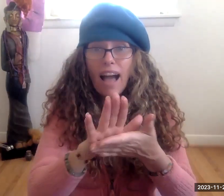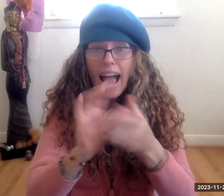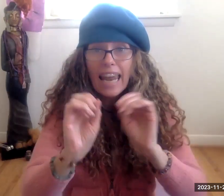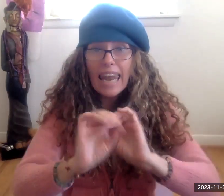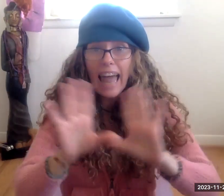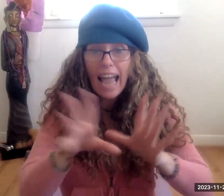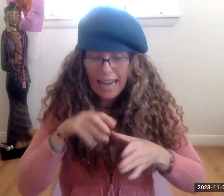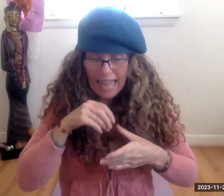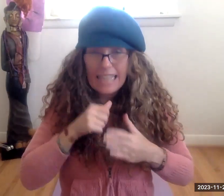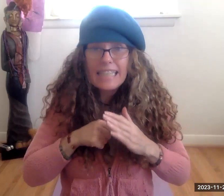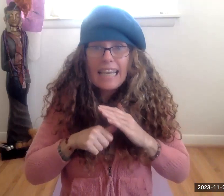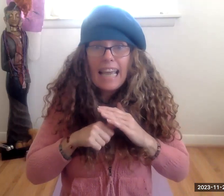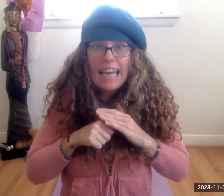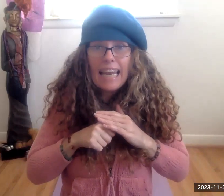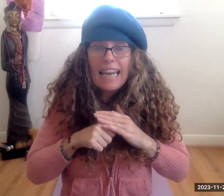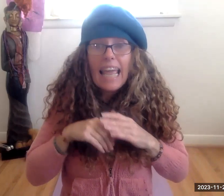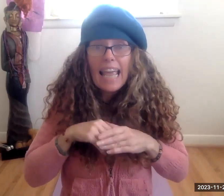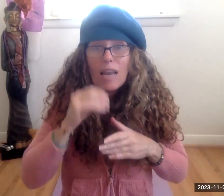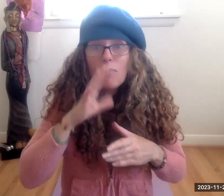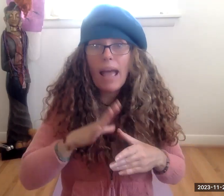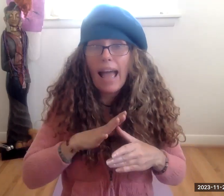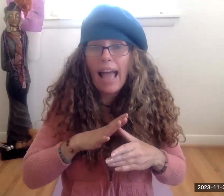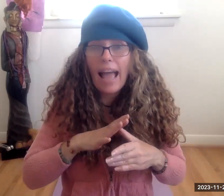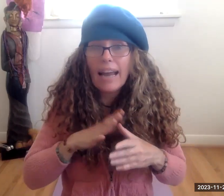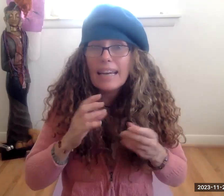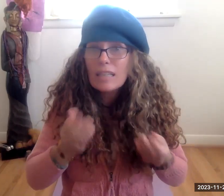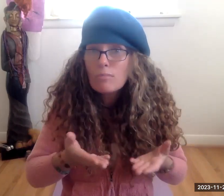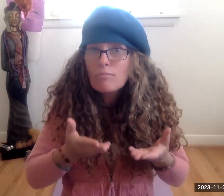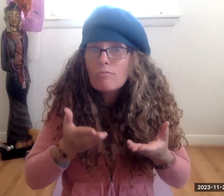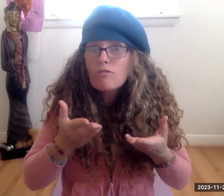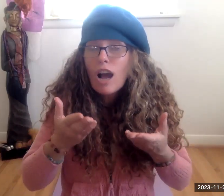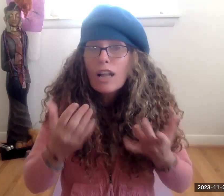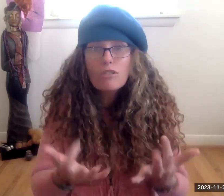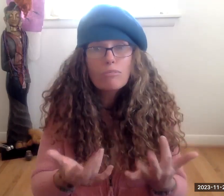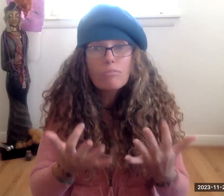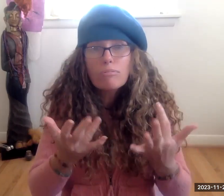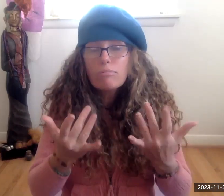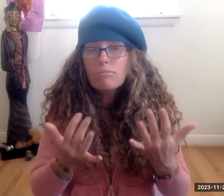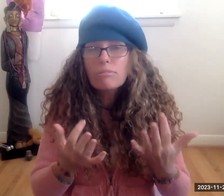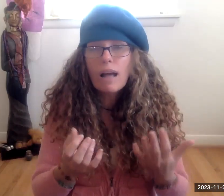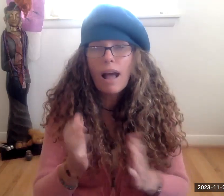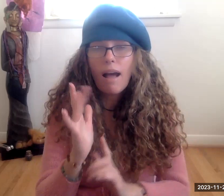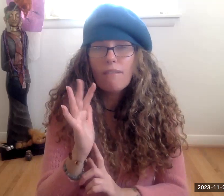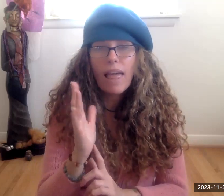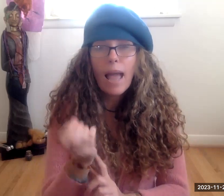man, is once brought to a blaze and has risen as a flame,